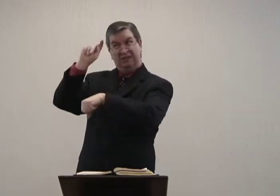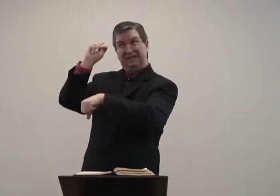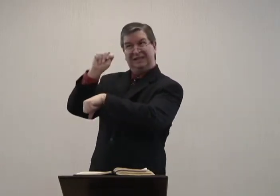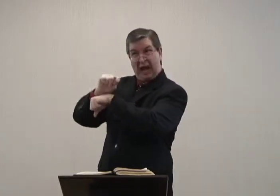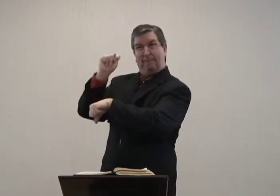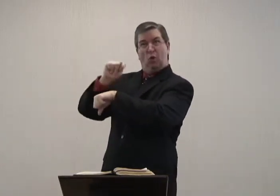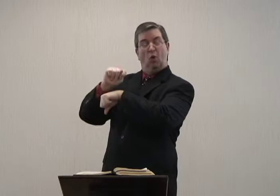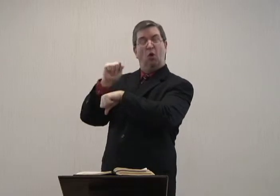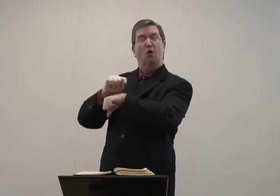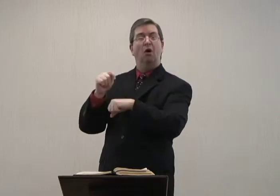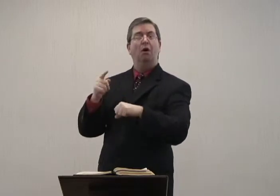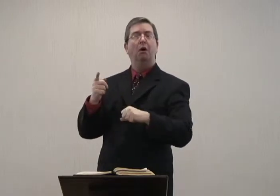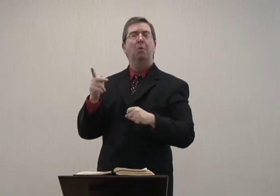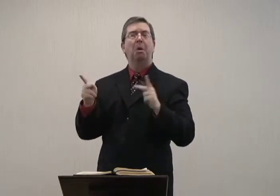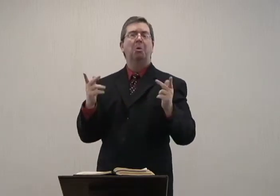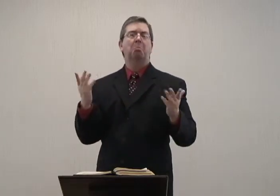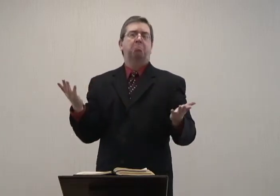on the property of the temple.